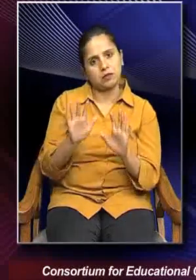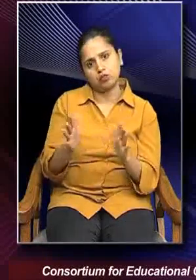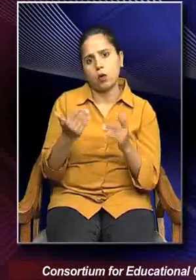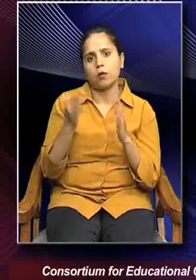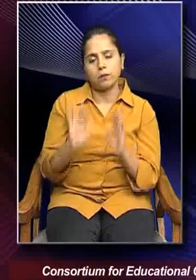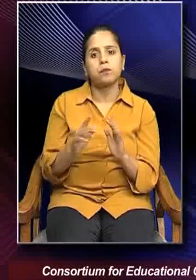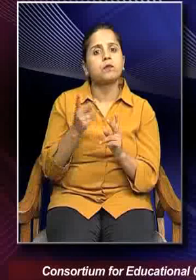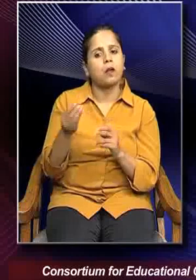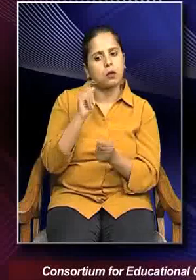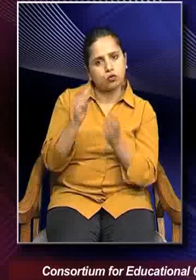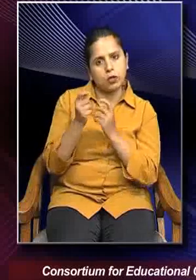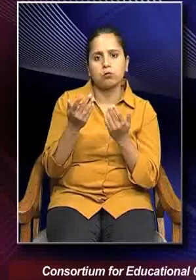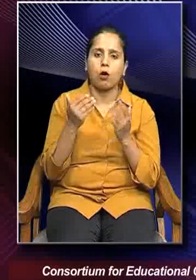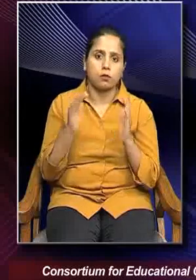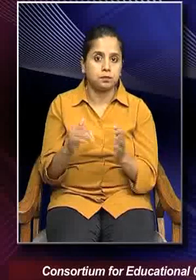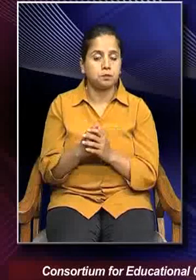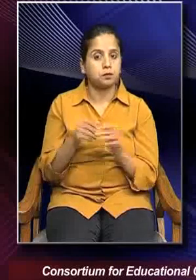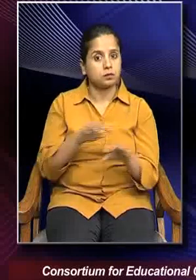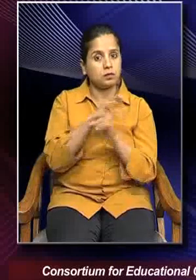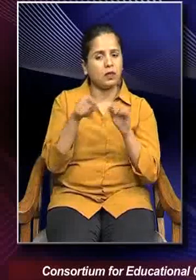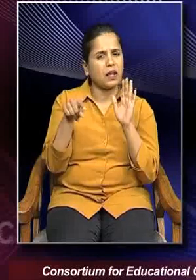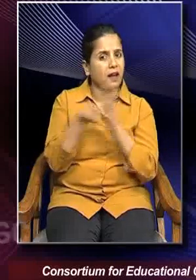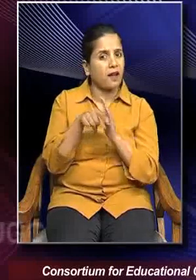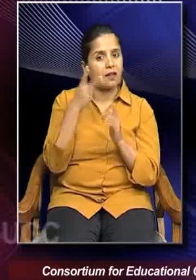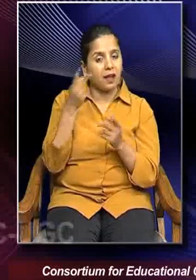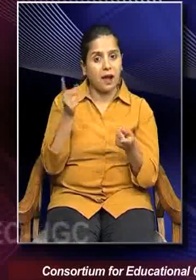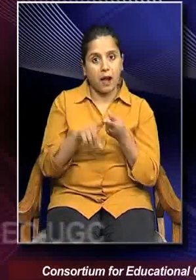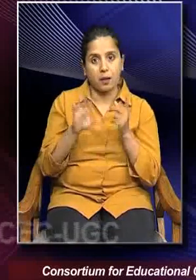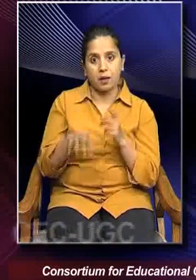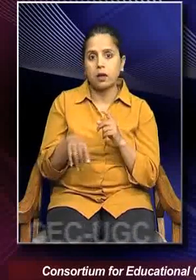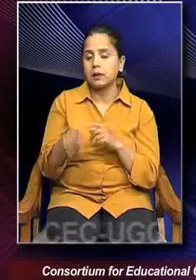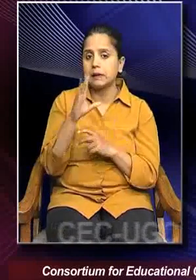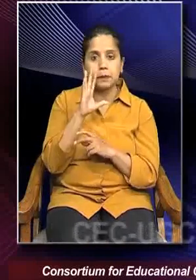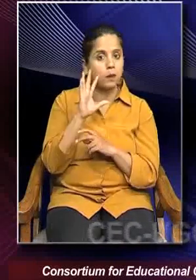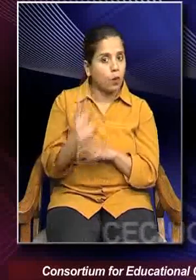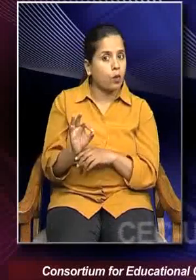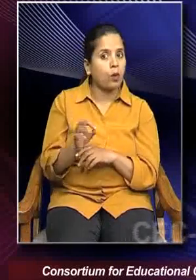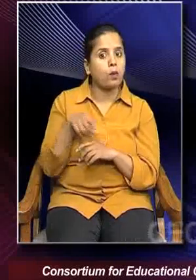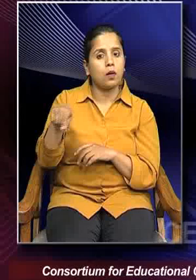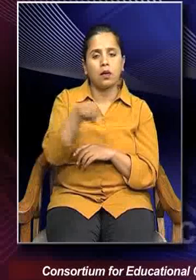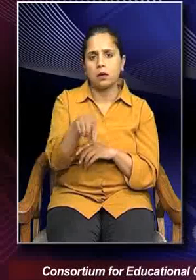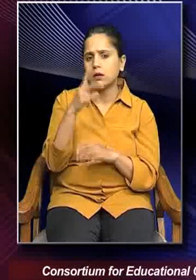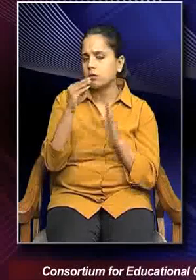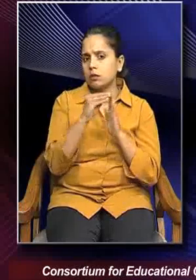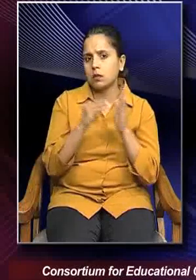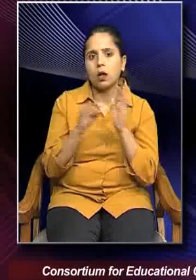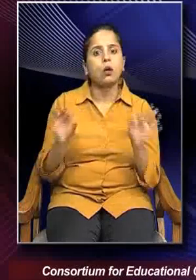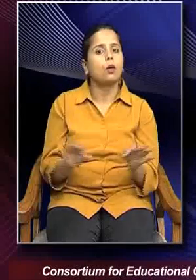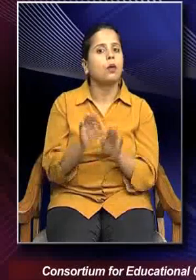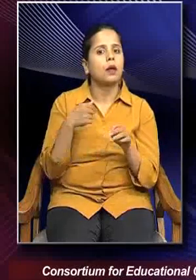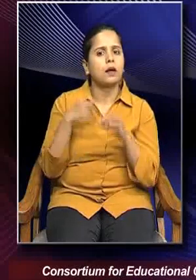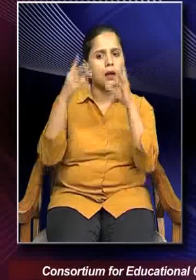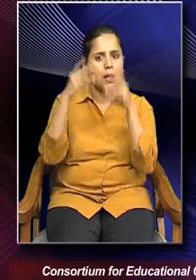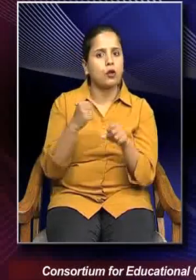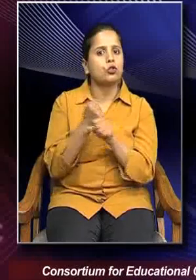some modification will be done. So all these negative effects are essentially not factored into when we calculate